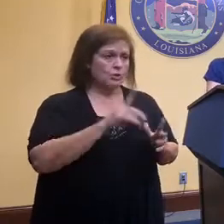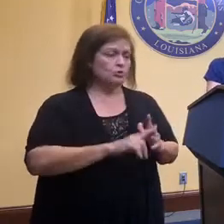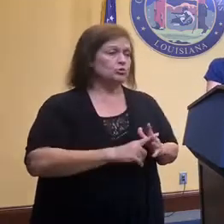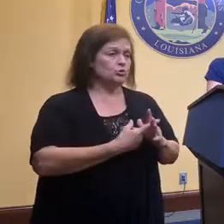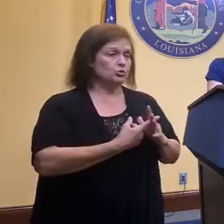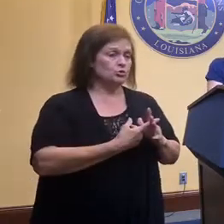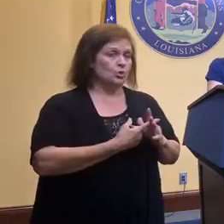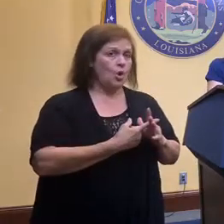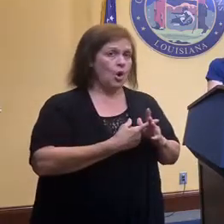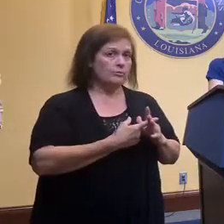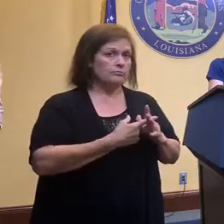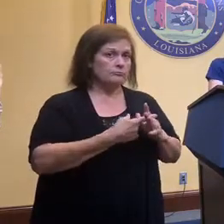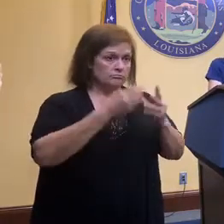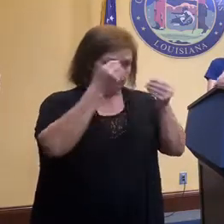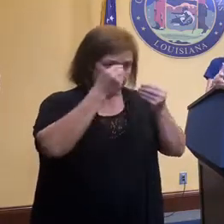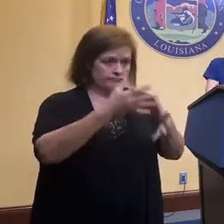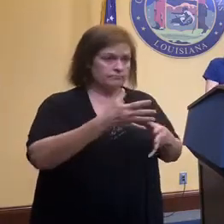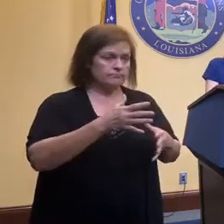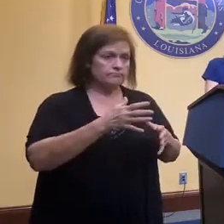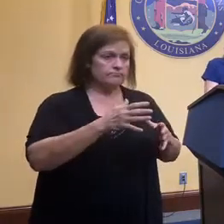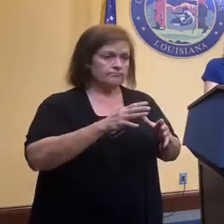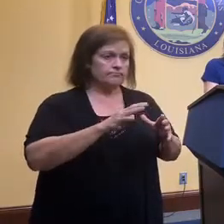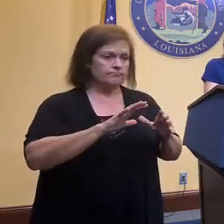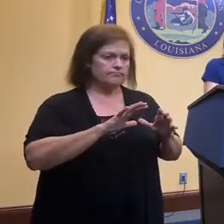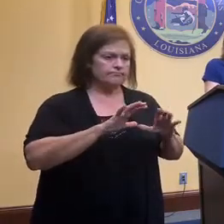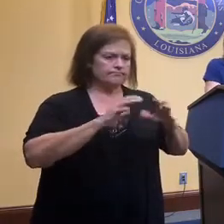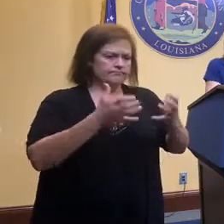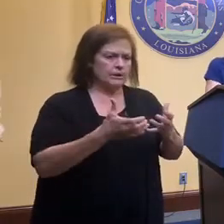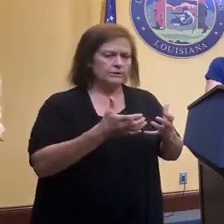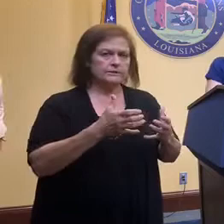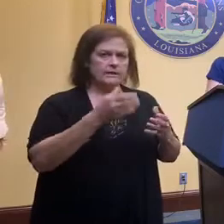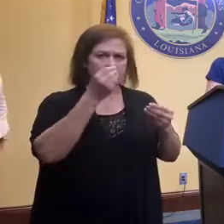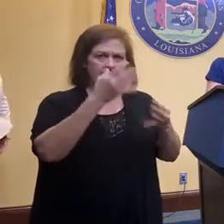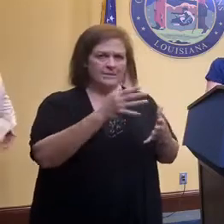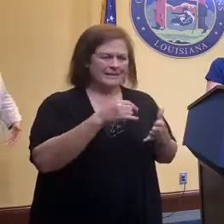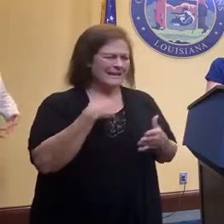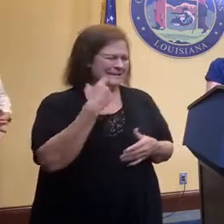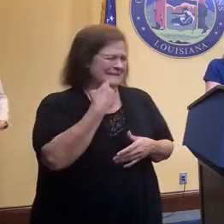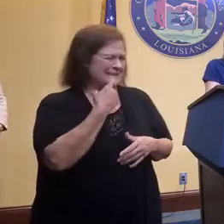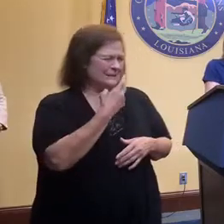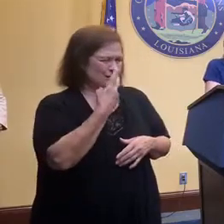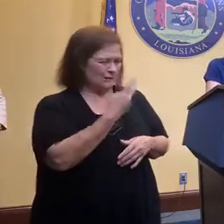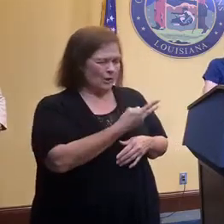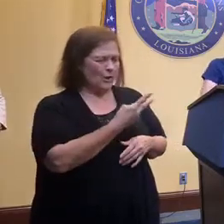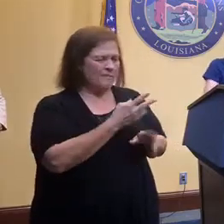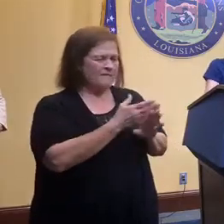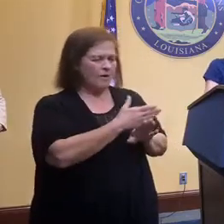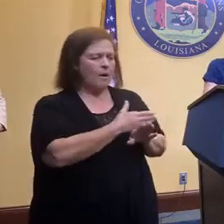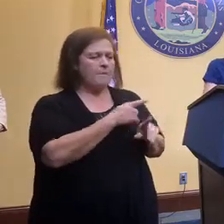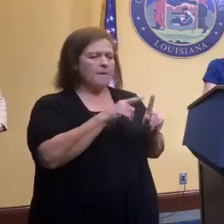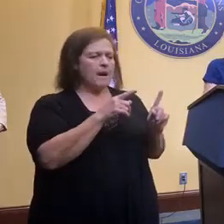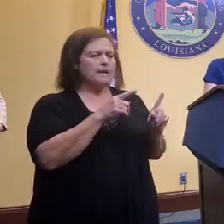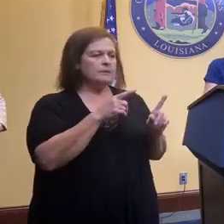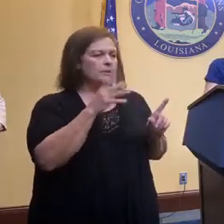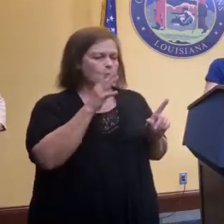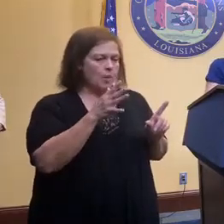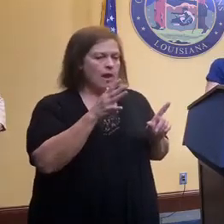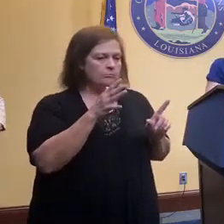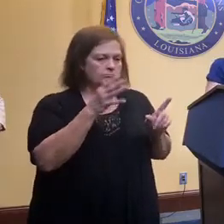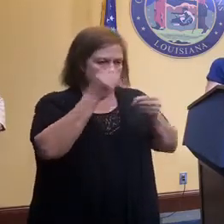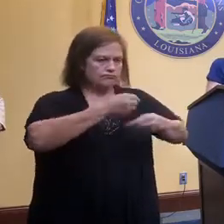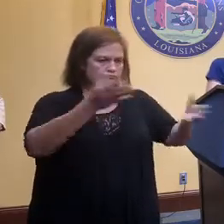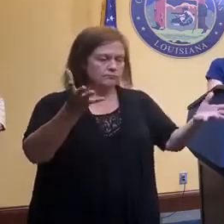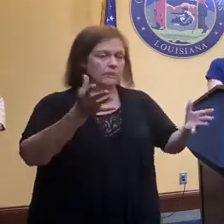publishing their cluster information. I just saw it before I walked in. I had seen it before, but it's publicly available